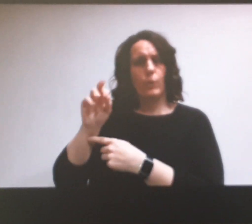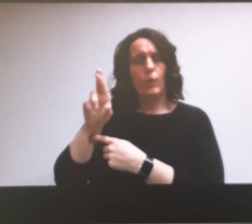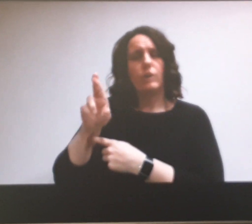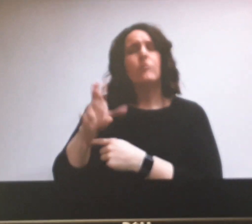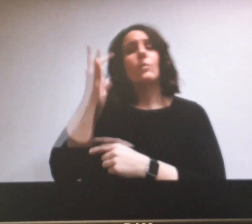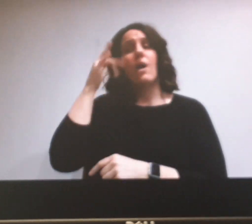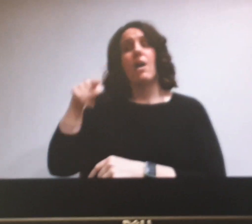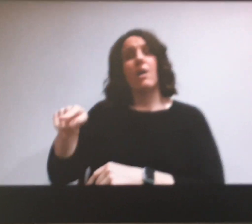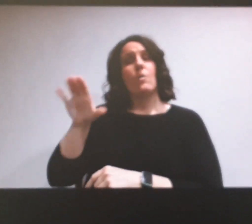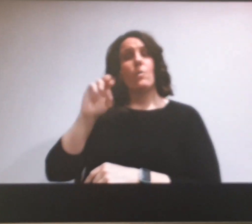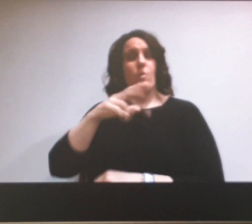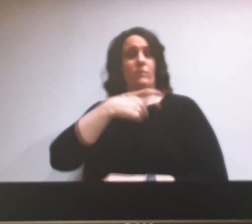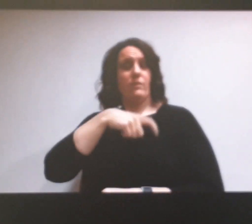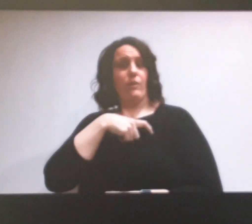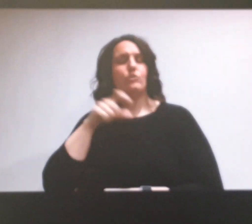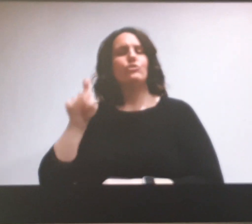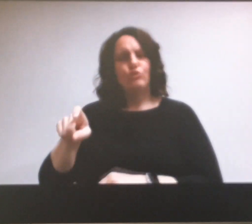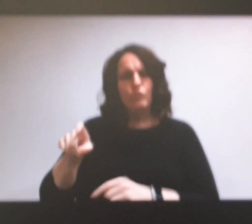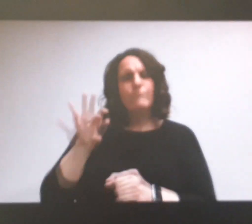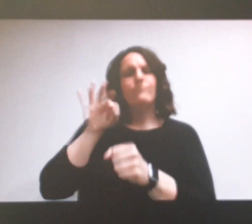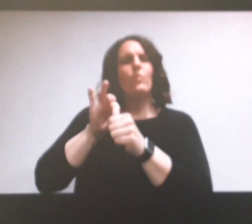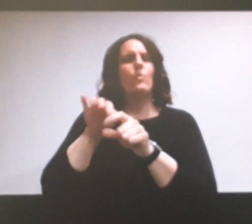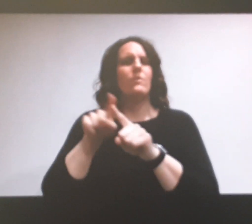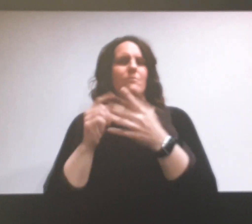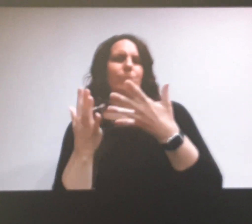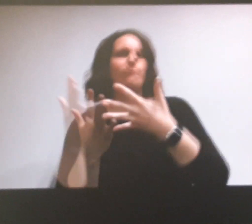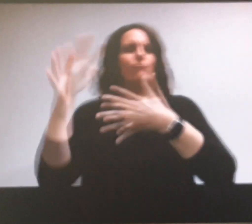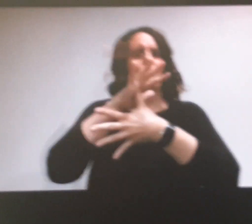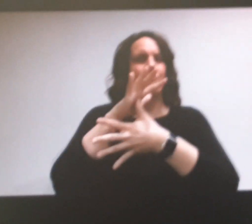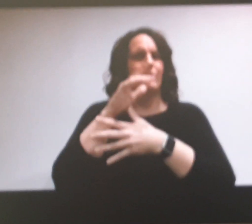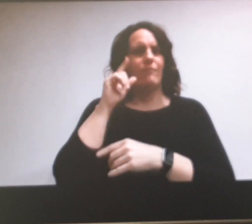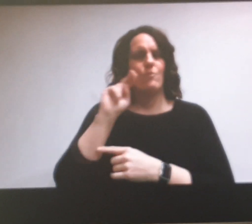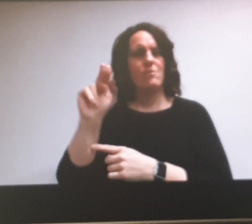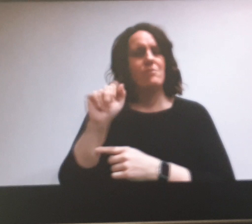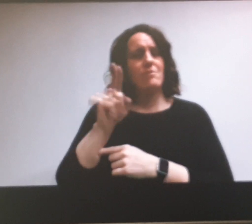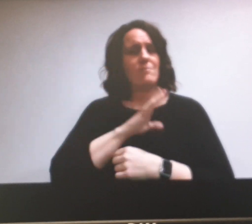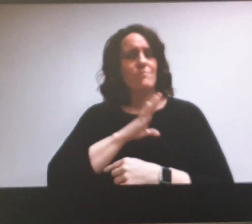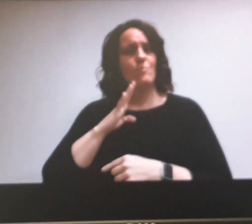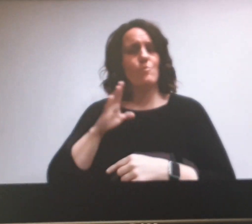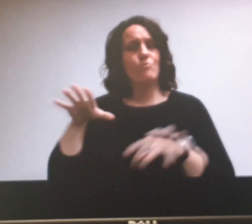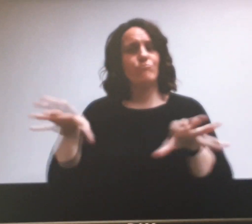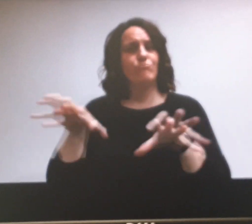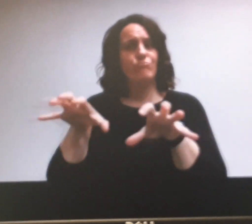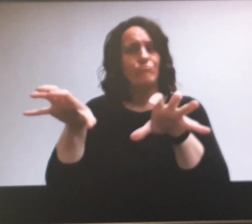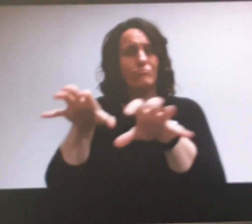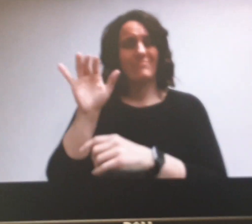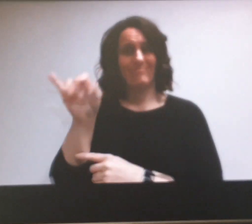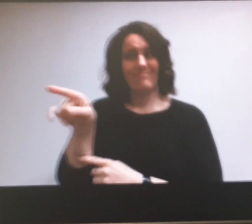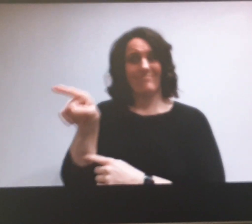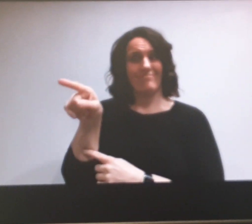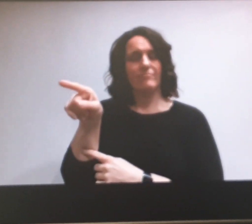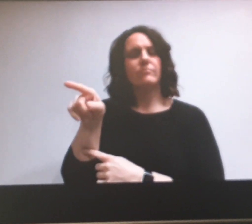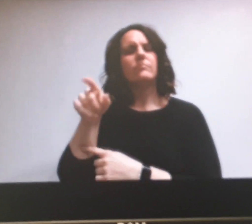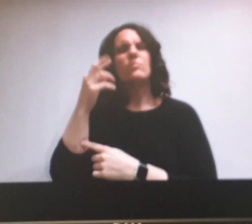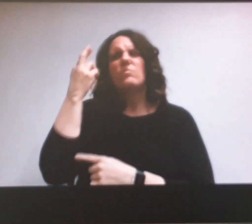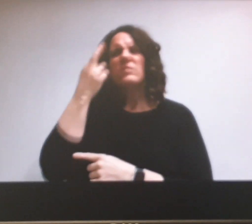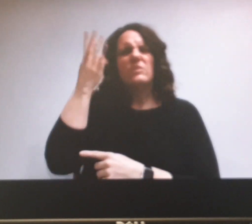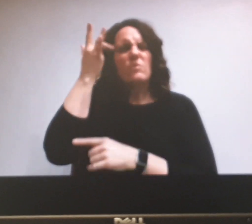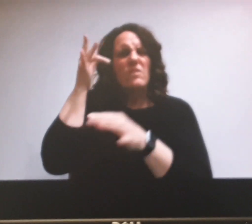brought up to the committee to decide how to make this a priority, or if we need to make it a